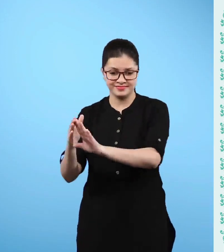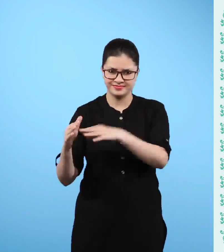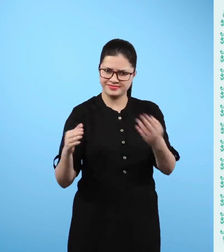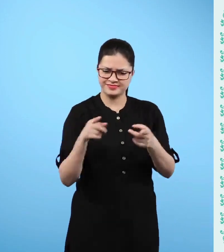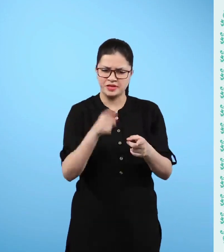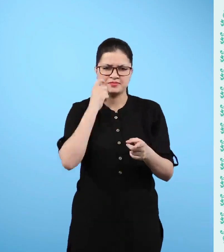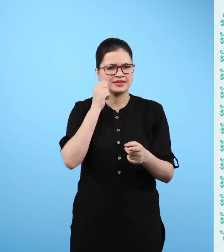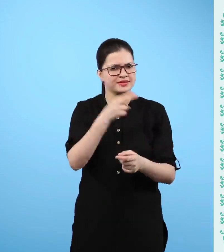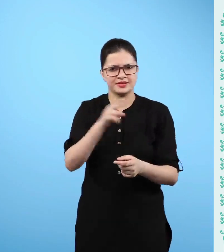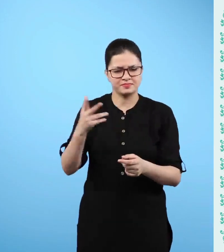Bhaskar